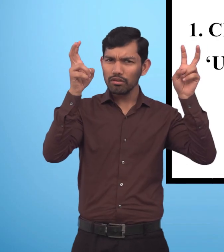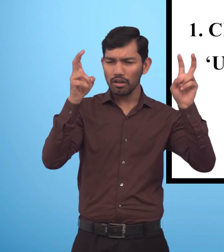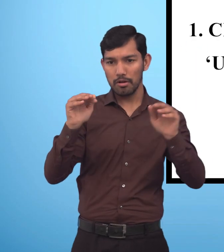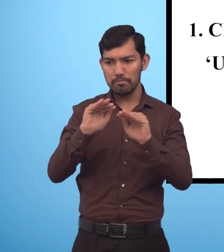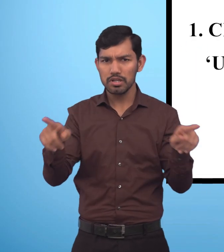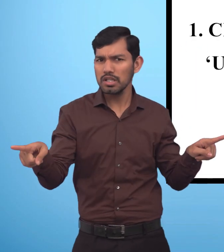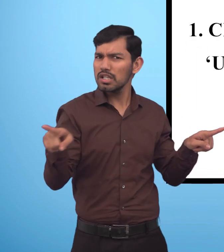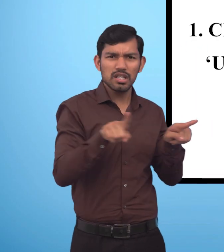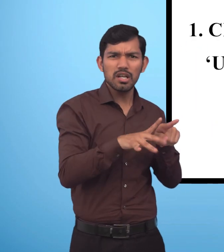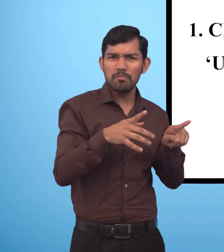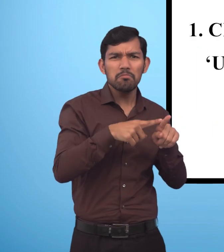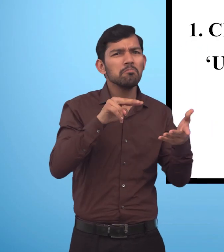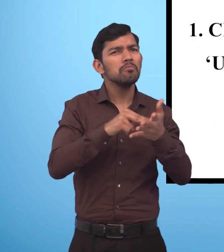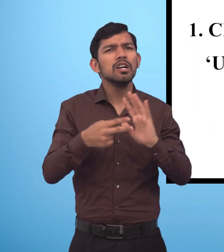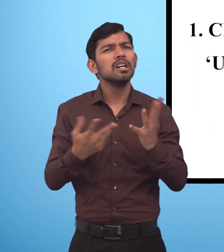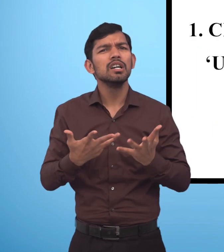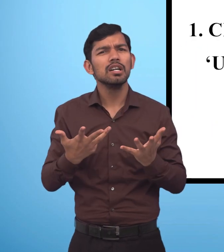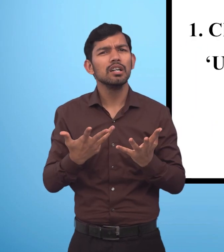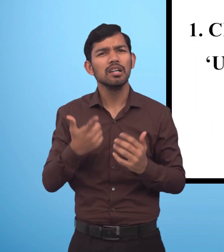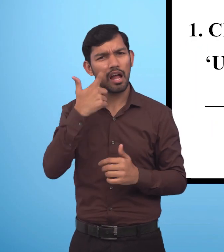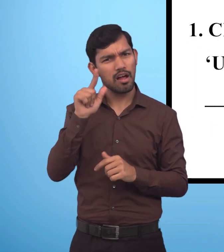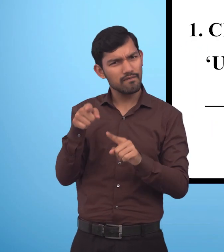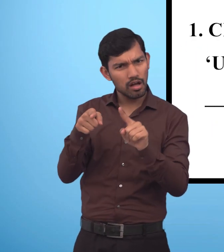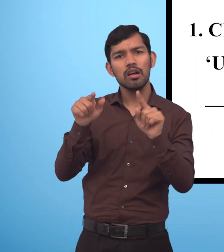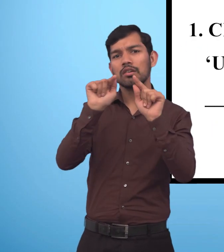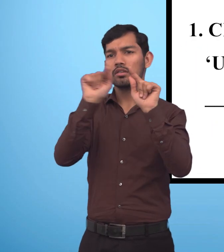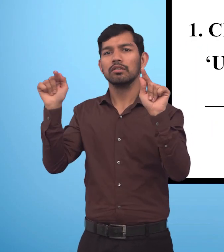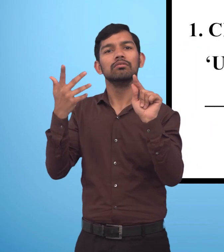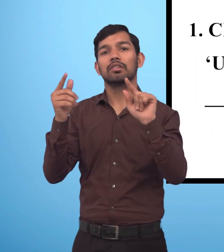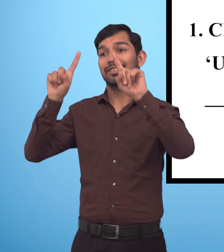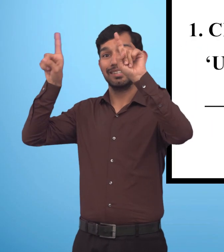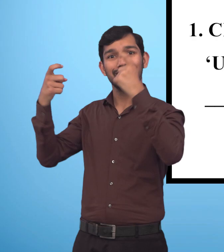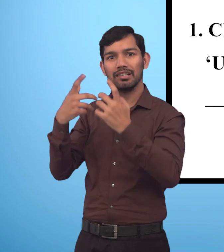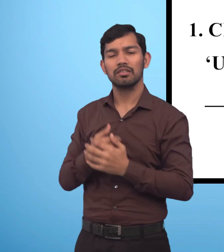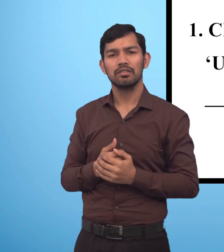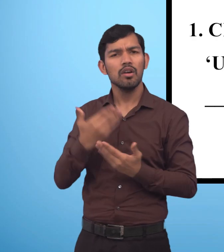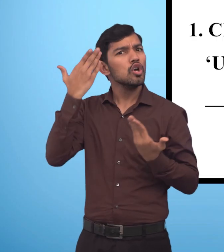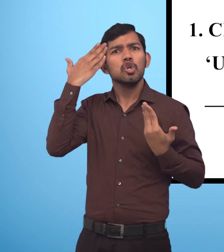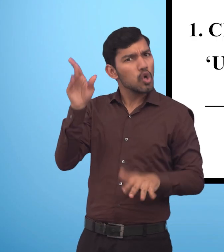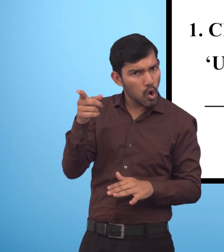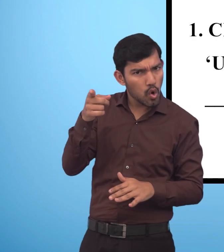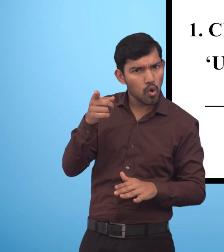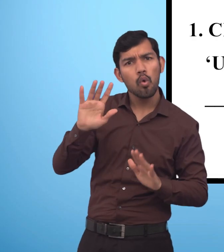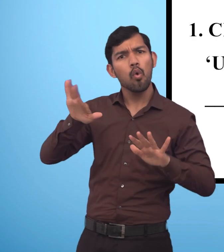Unlike other children means that Ila was dash, unaware, different